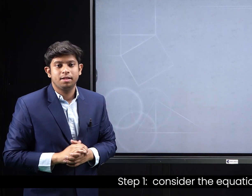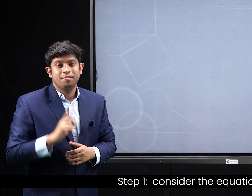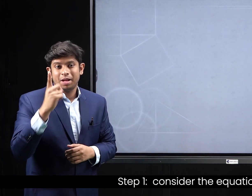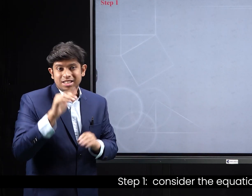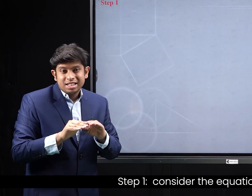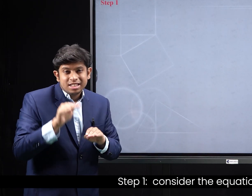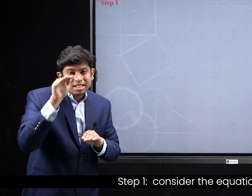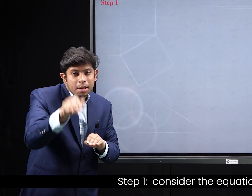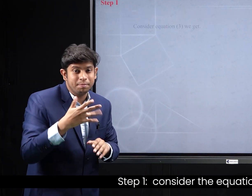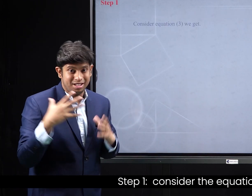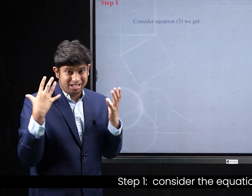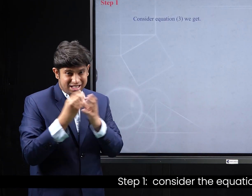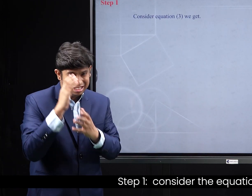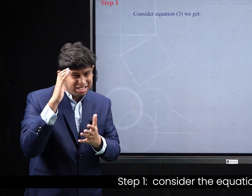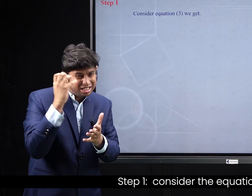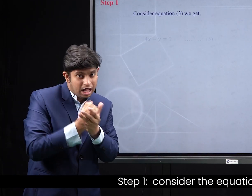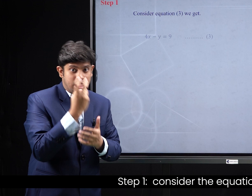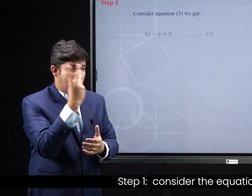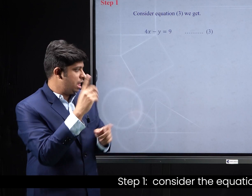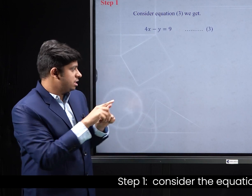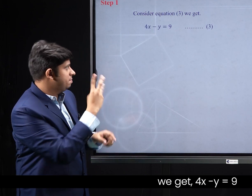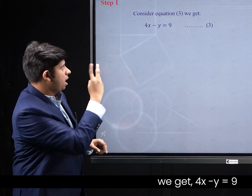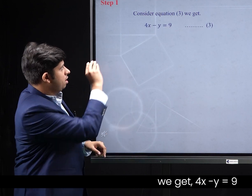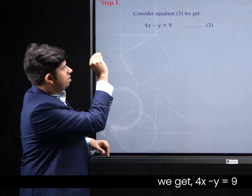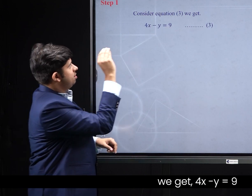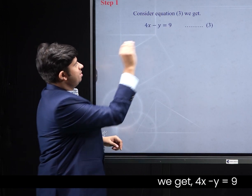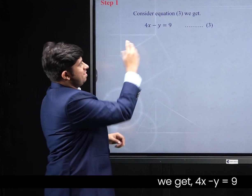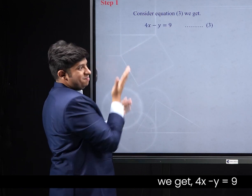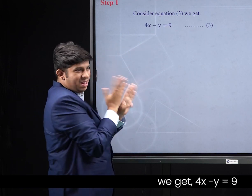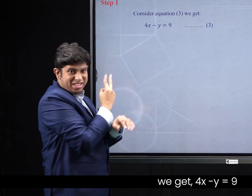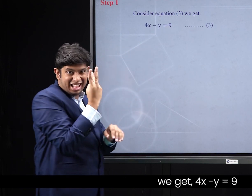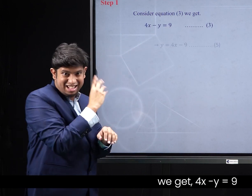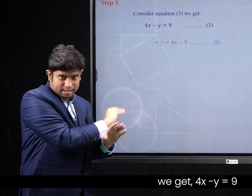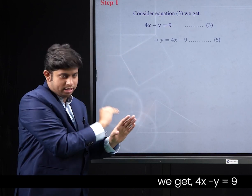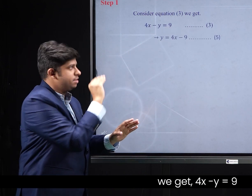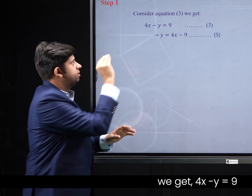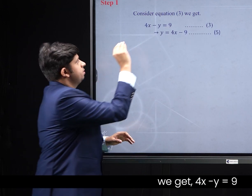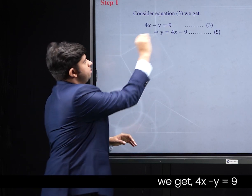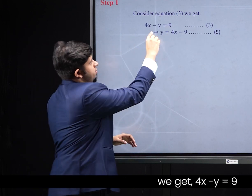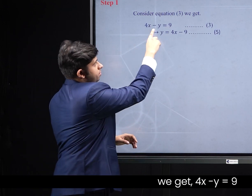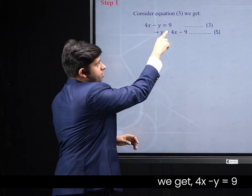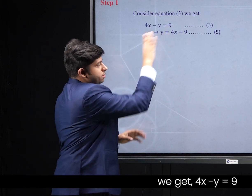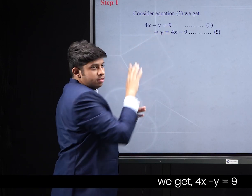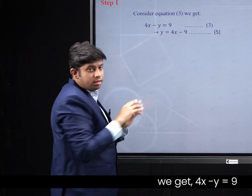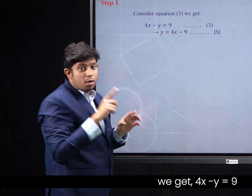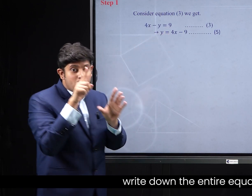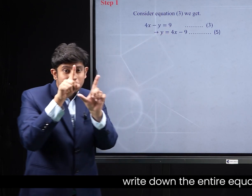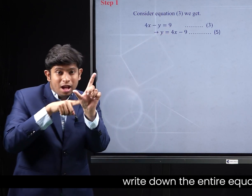Step 1. Consider equation 3. We get 4x minus y is equal to 9. Write down the